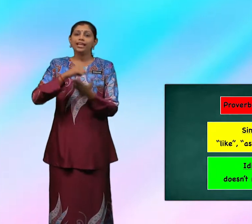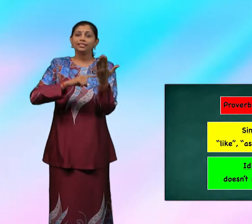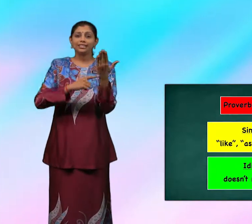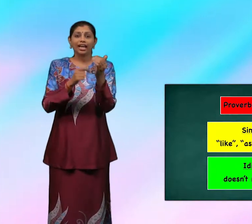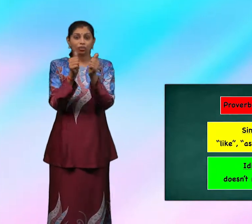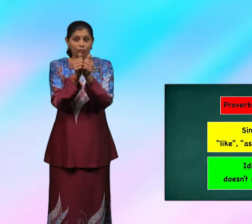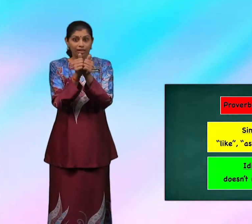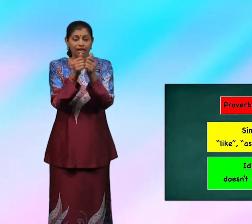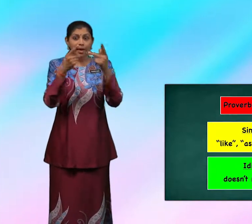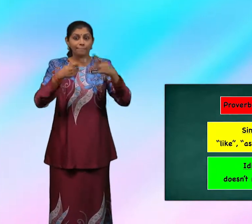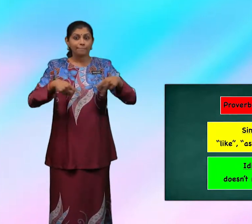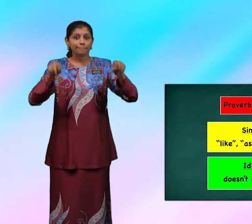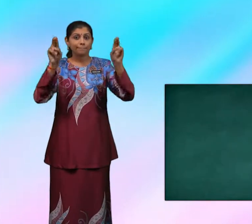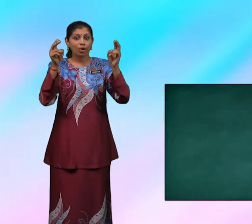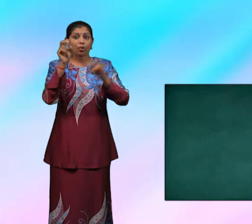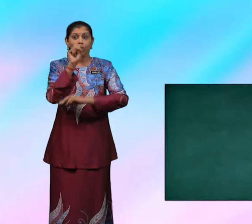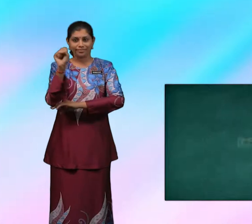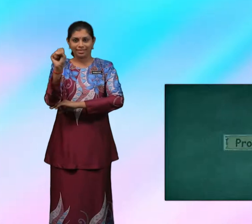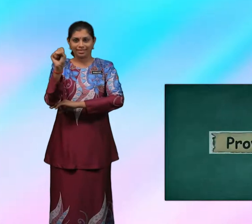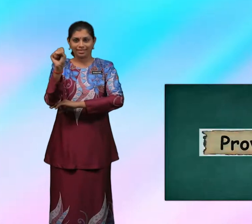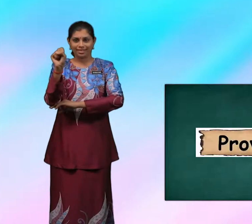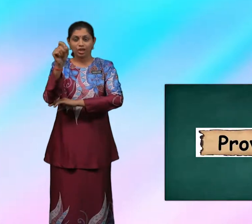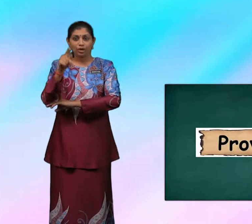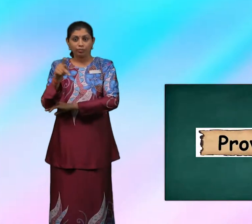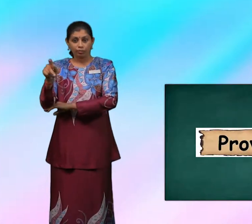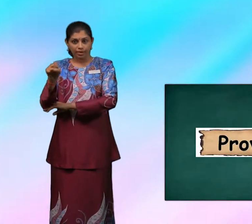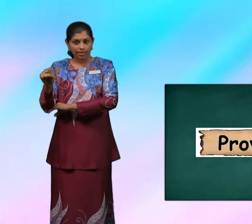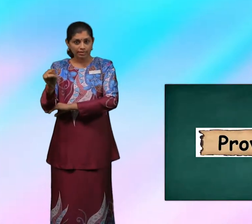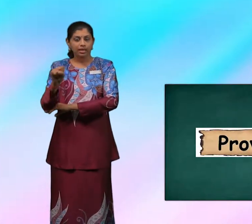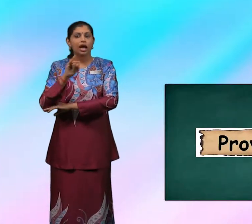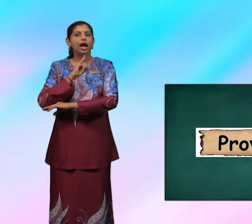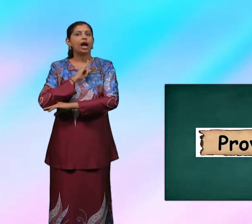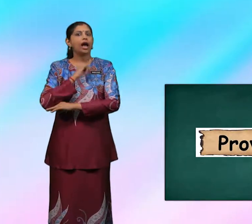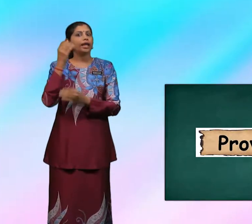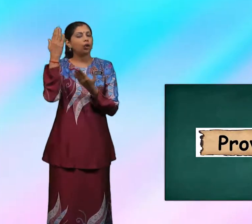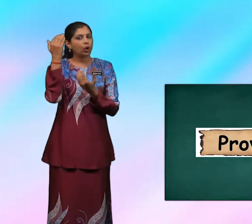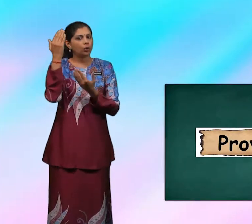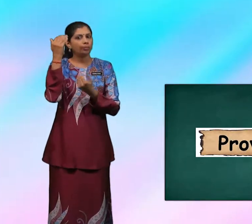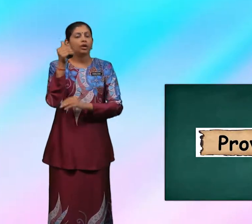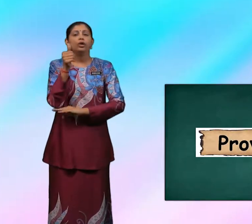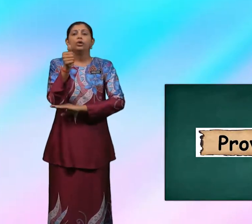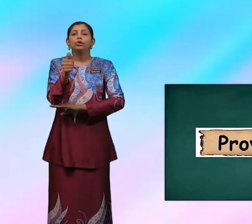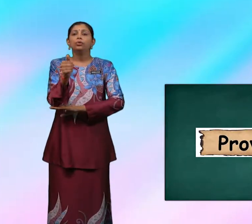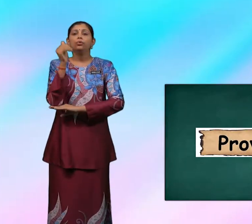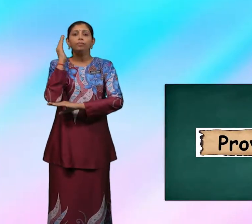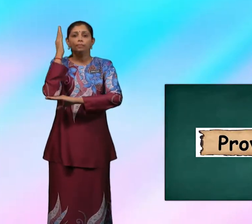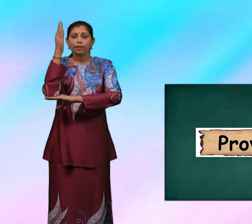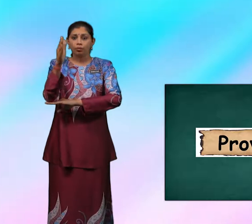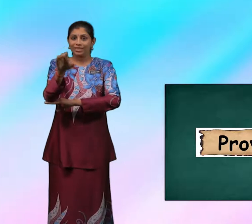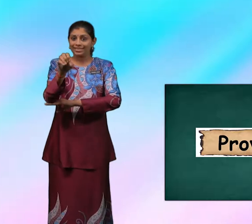Let's start with proverbs. Pupils, I hope you will